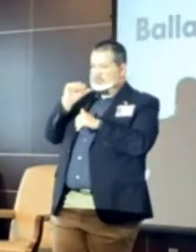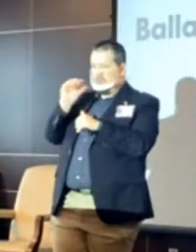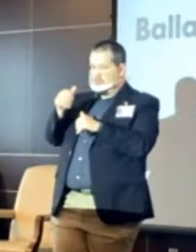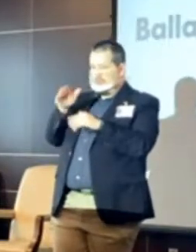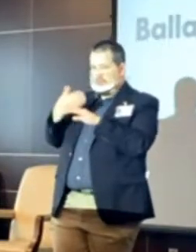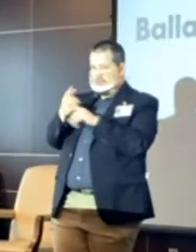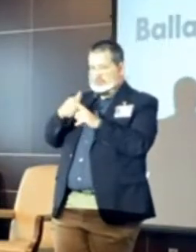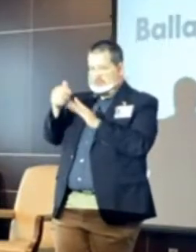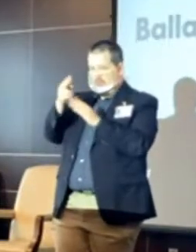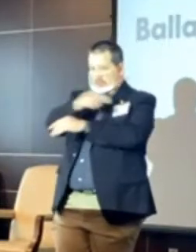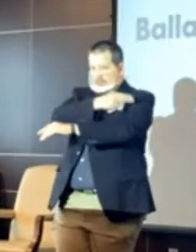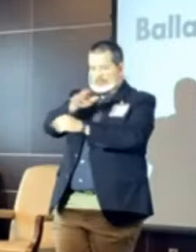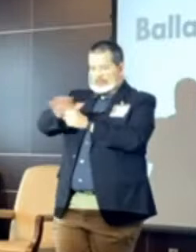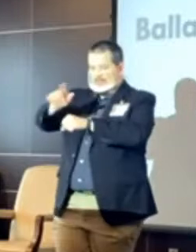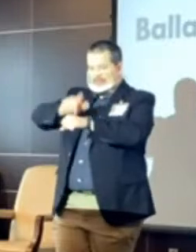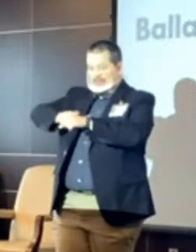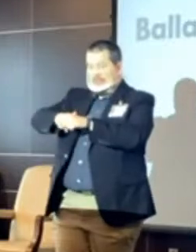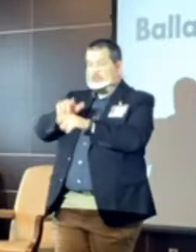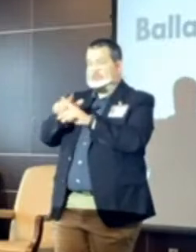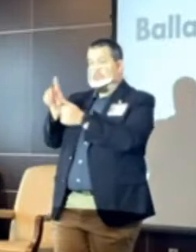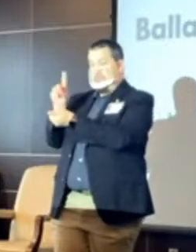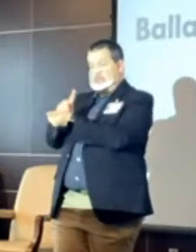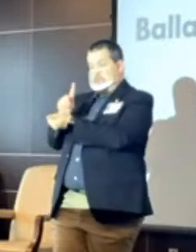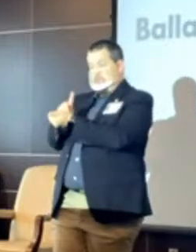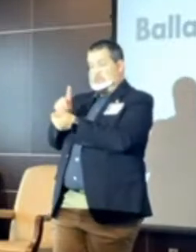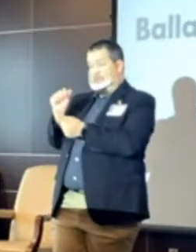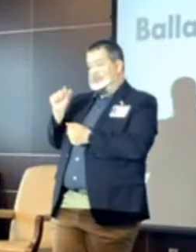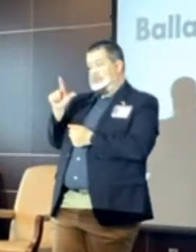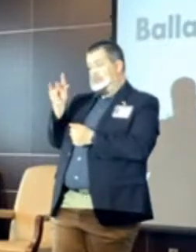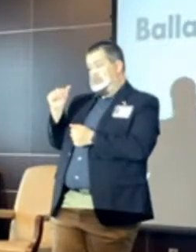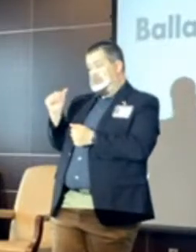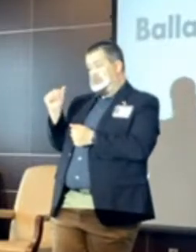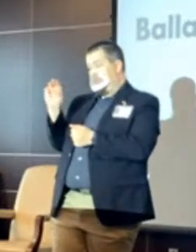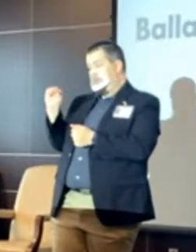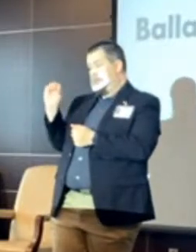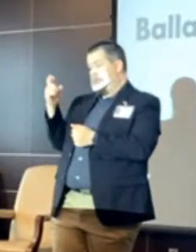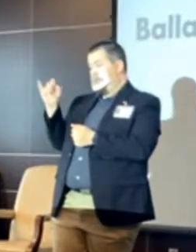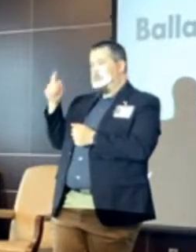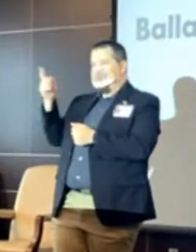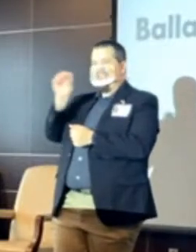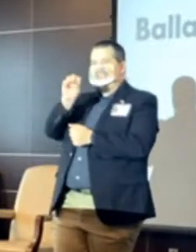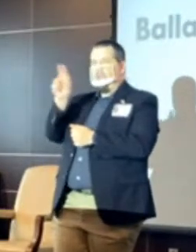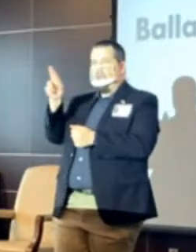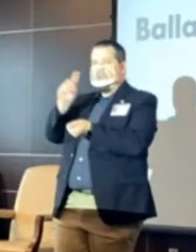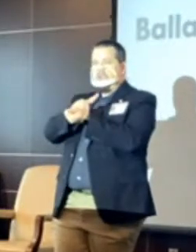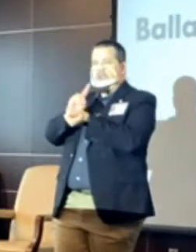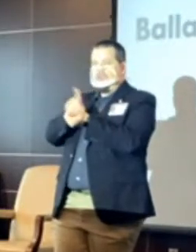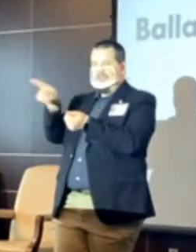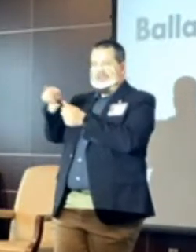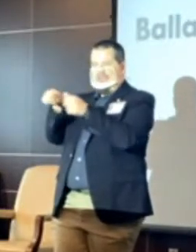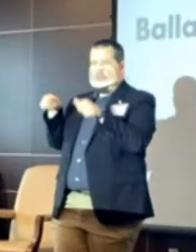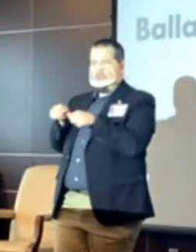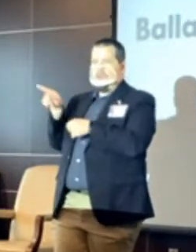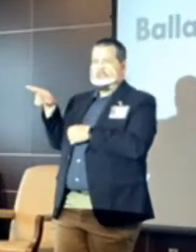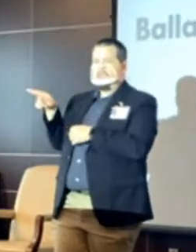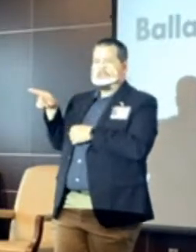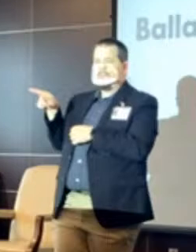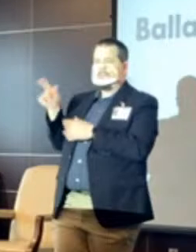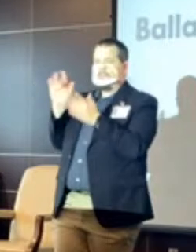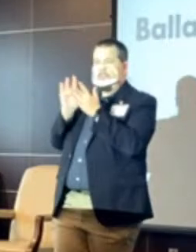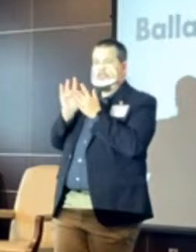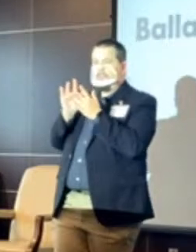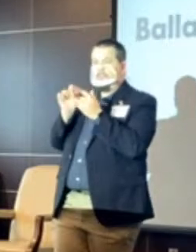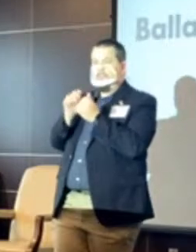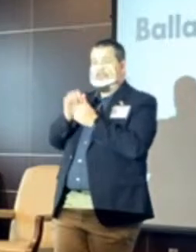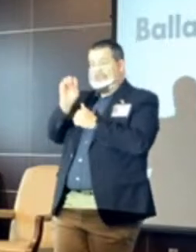hospital in time, and so Dr. Elena Magrins, which is one of our ER physicians in the area, got in